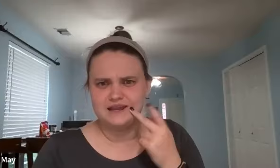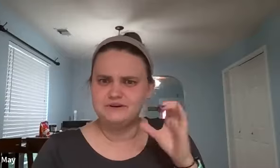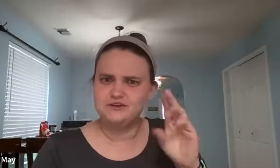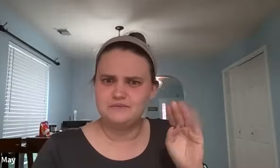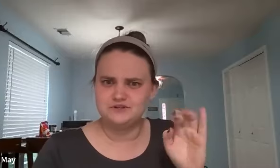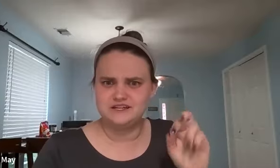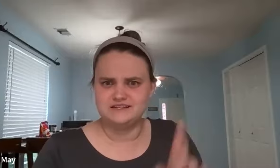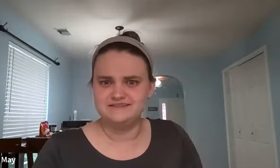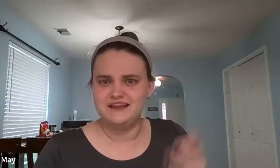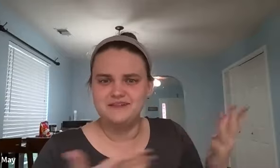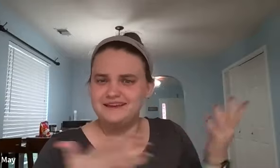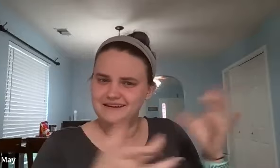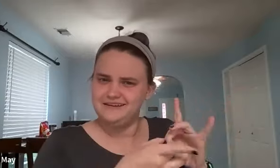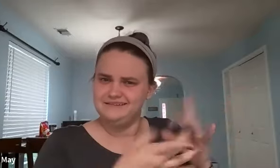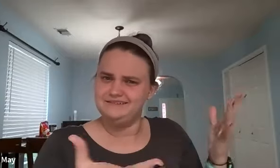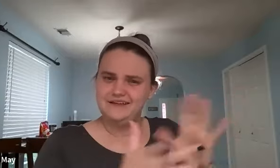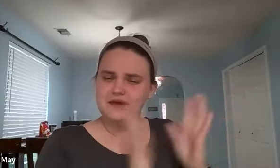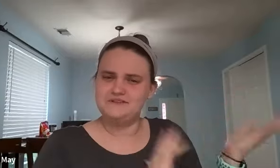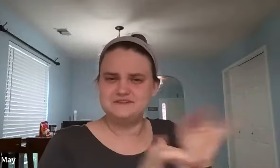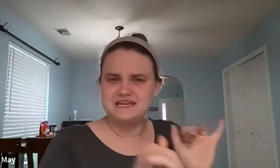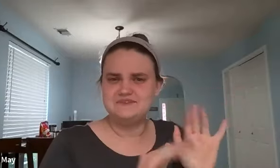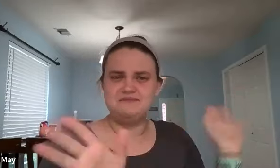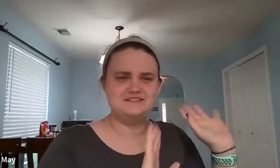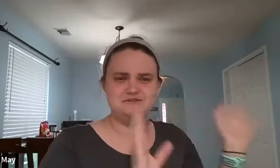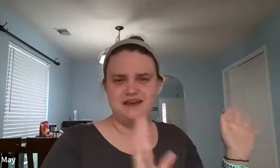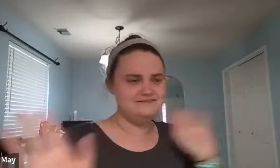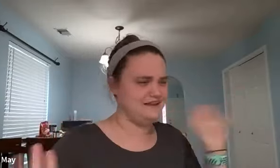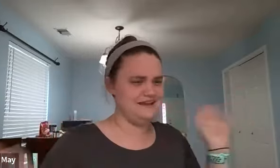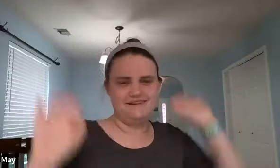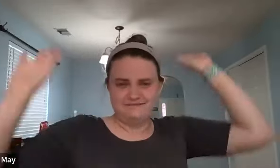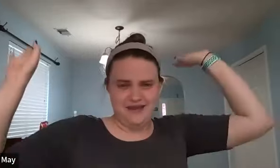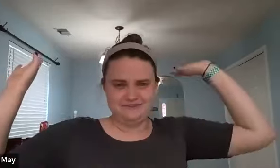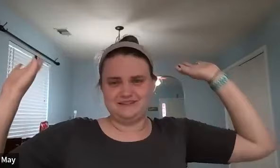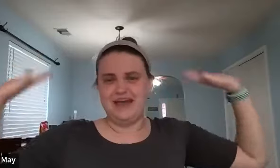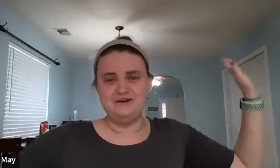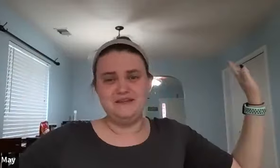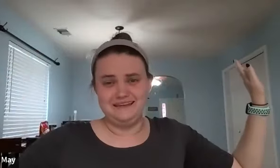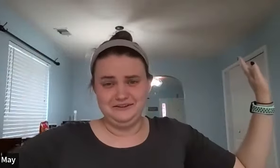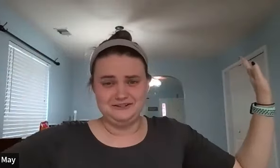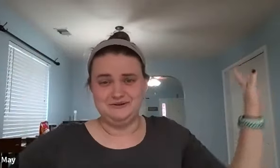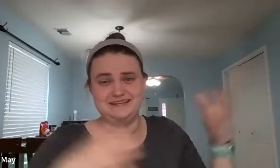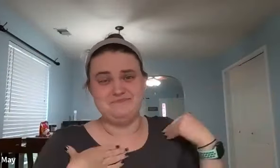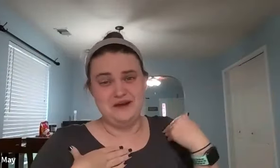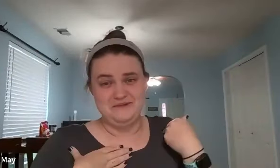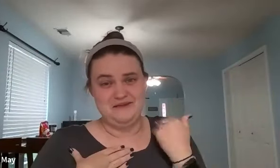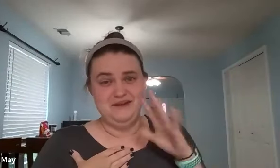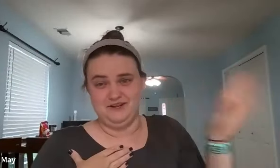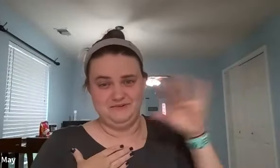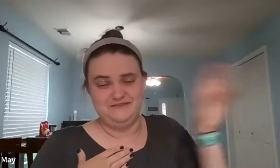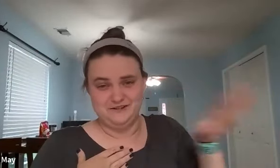but cucumbers doesn't. I'm like, I mean, they're the same thing, but that's okay. Like, I was like, I don't like either, so it doesn't bother me. I'm never going to be